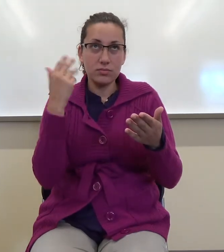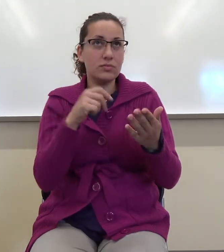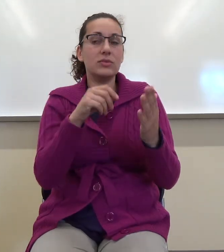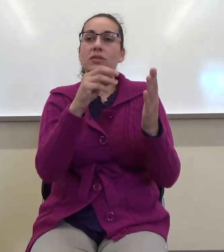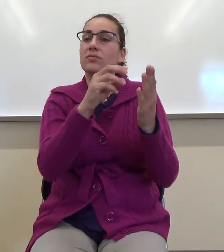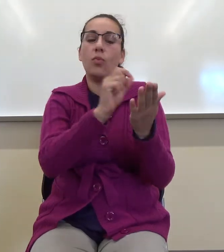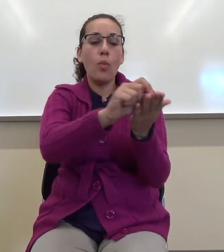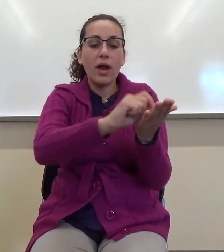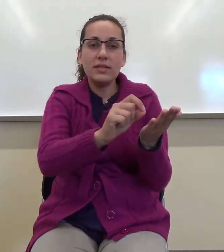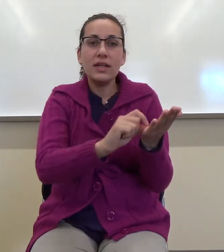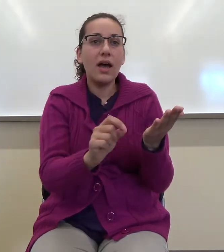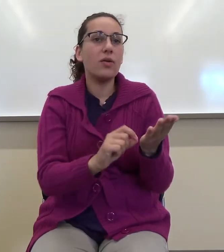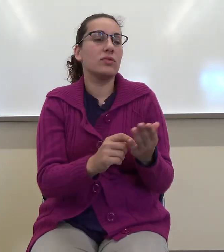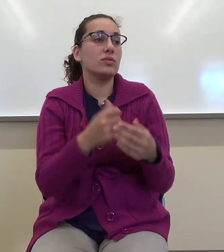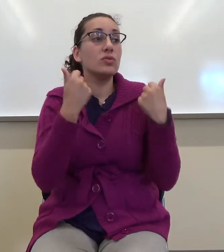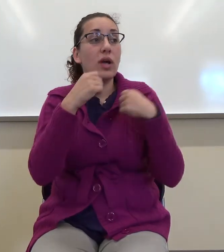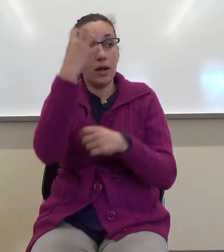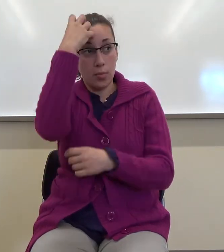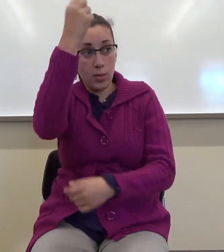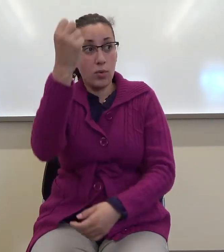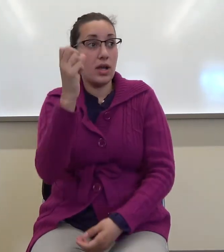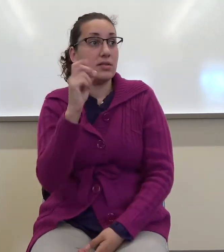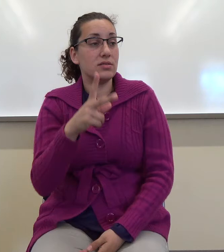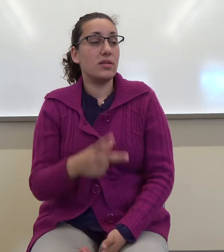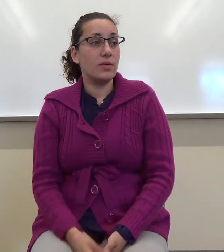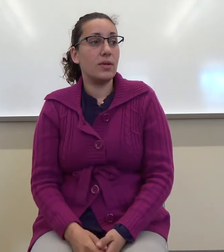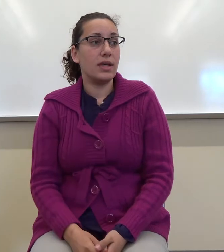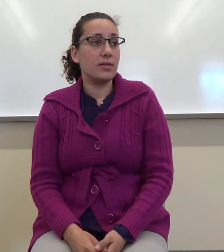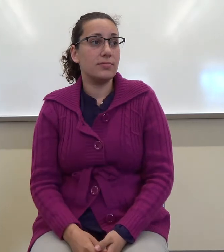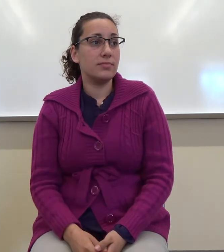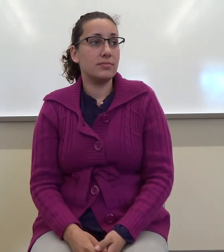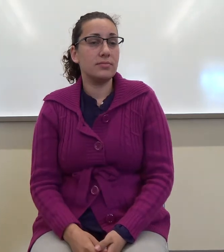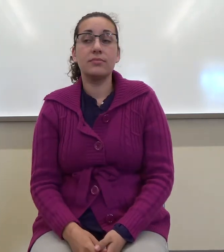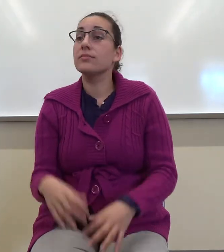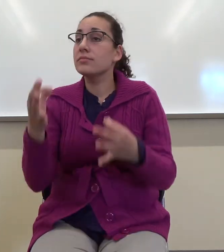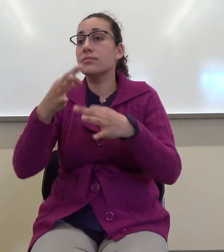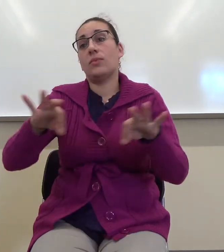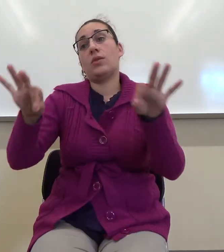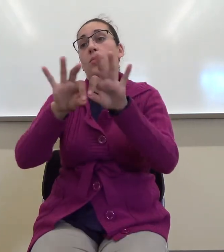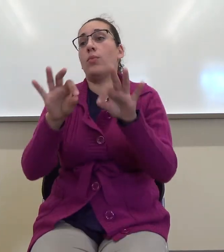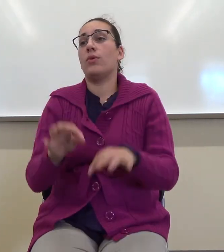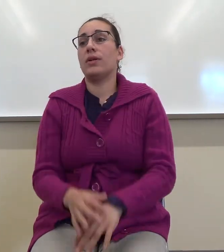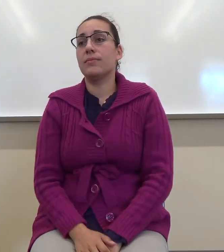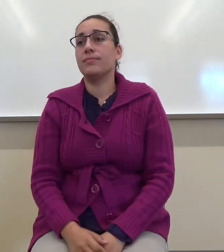whatever, okay? Because that's what's important, is that you are able to